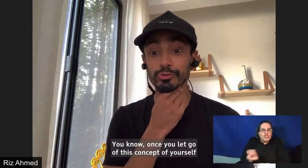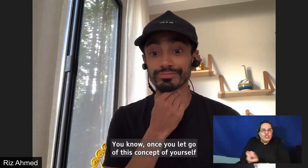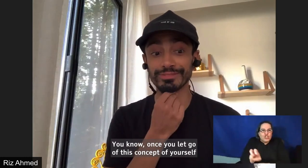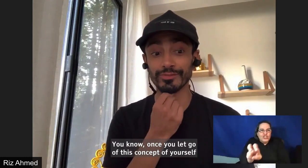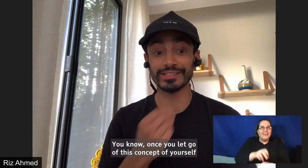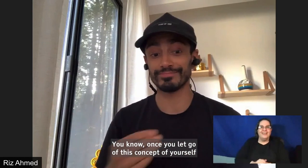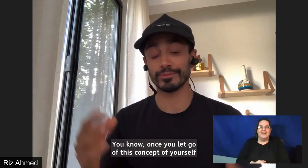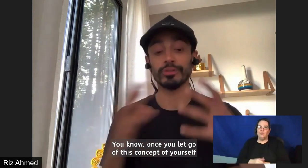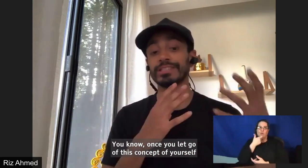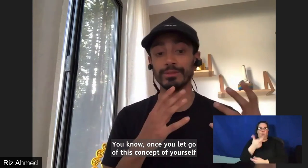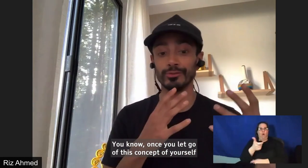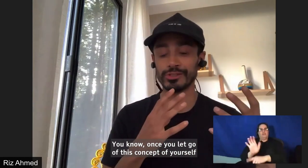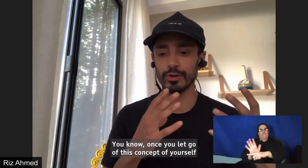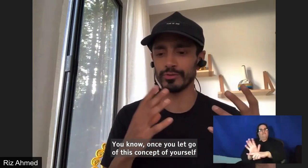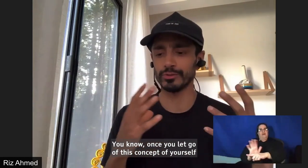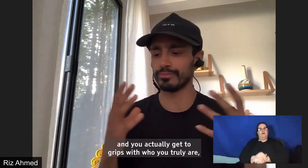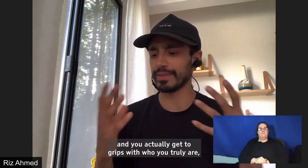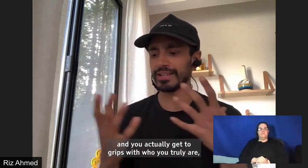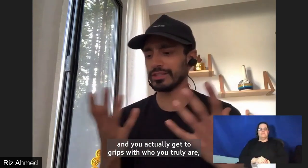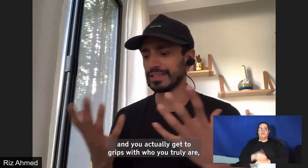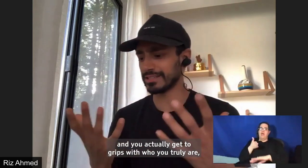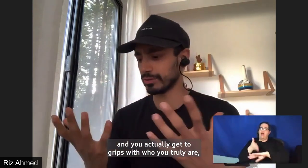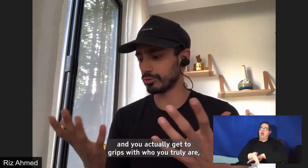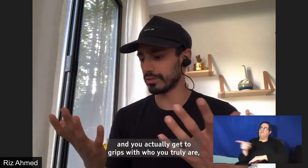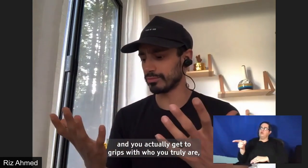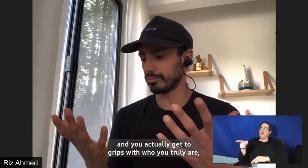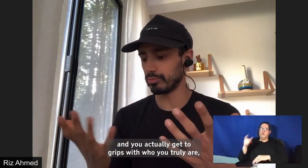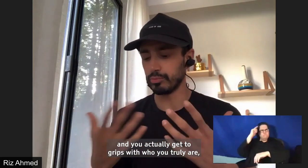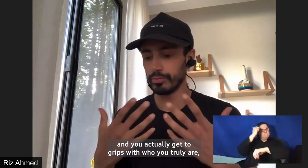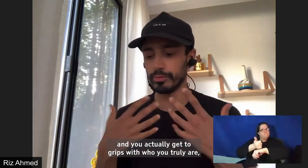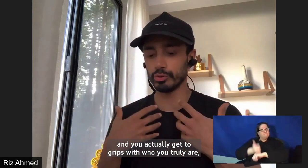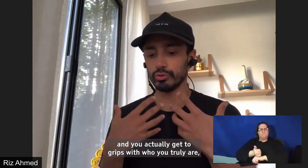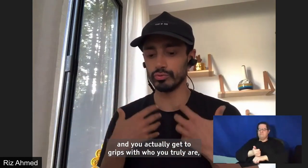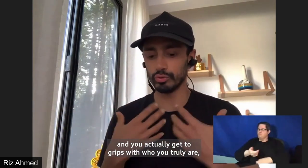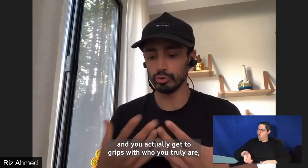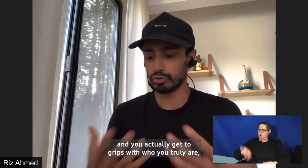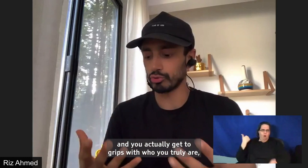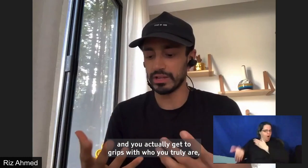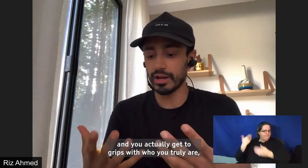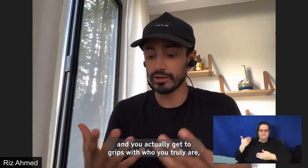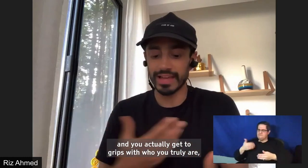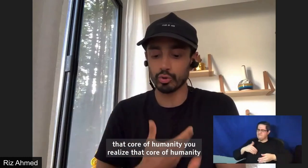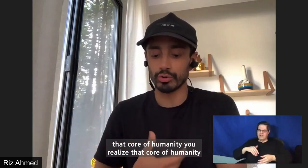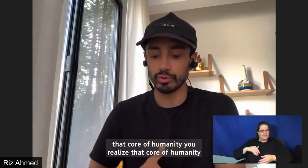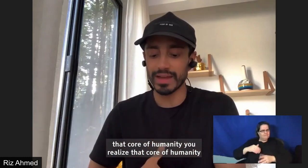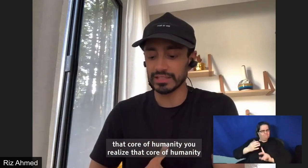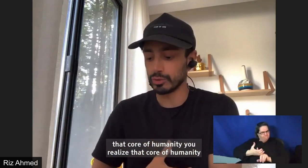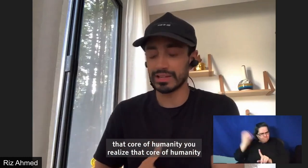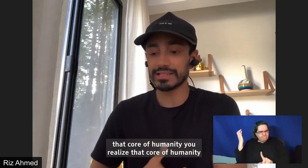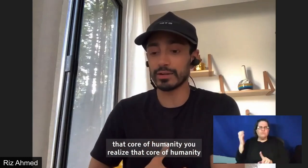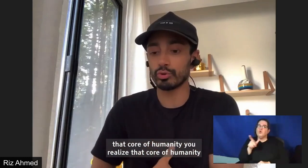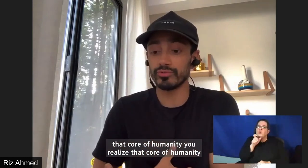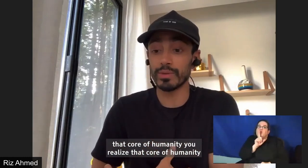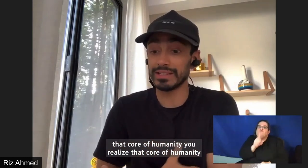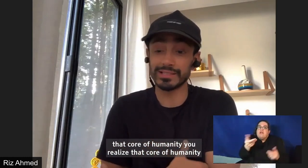once you let go of this concept of yourself and you actually get to grips with who you truly are, that core of humanity,